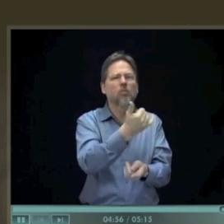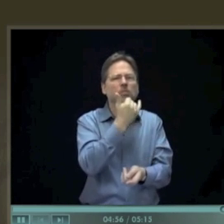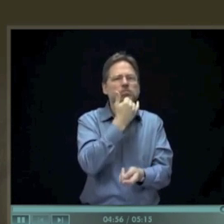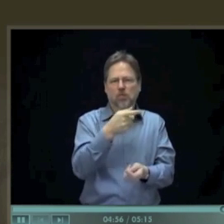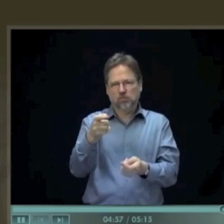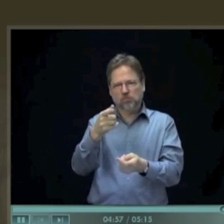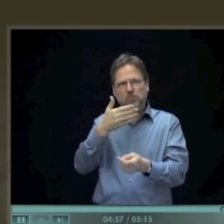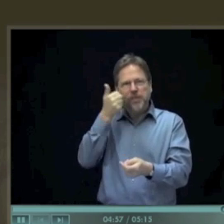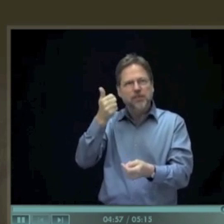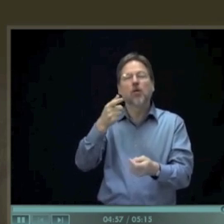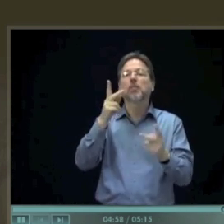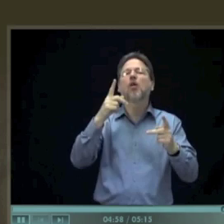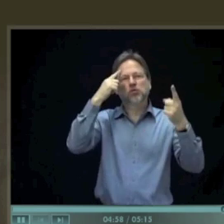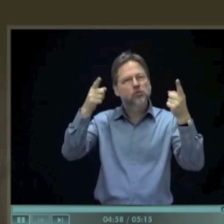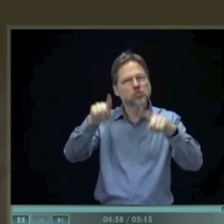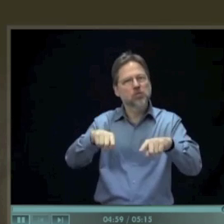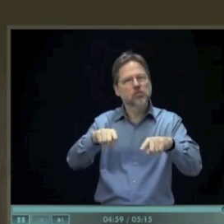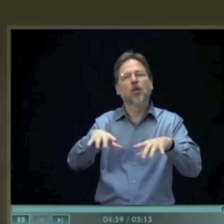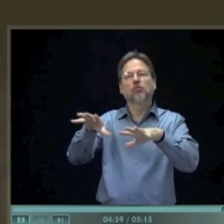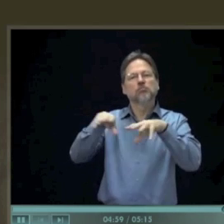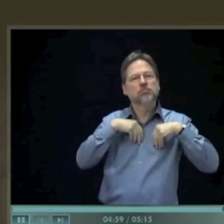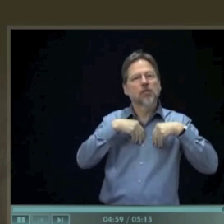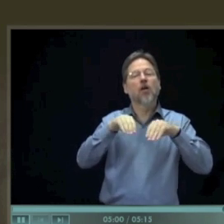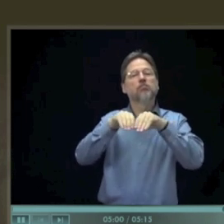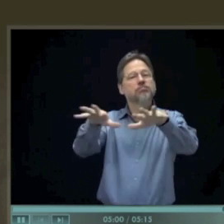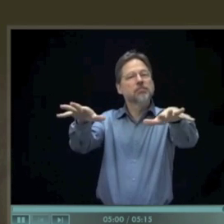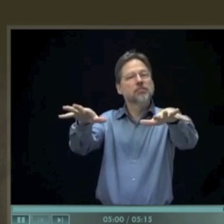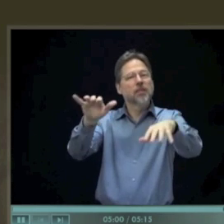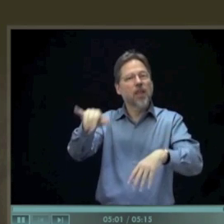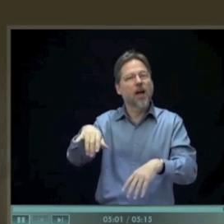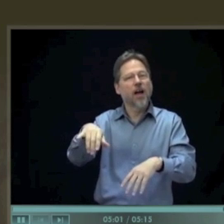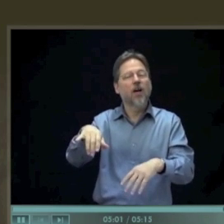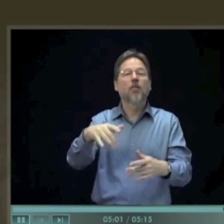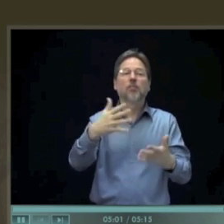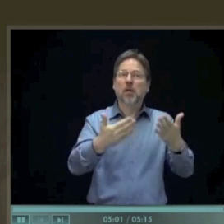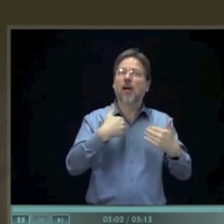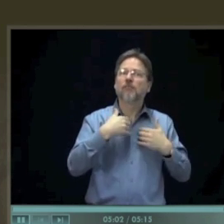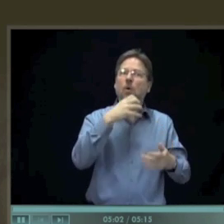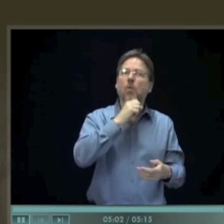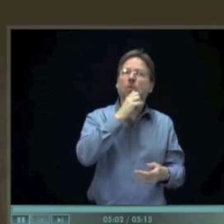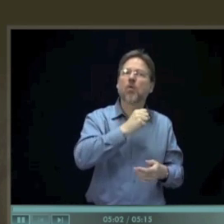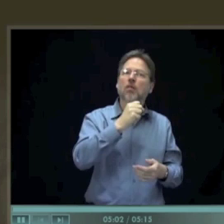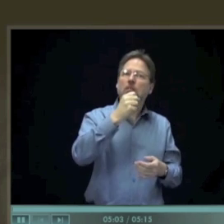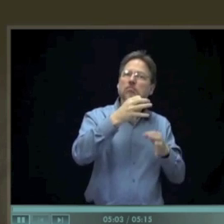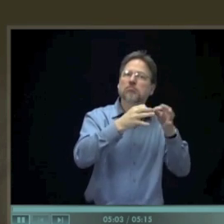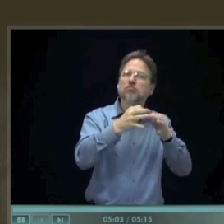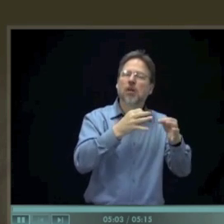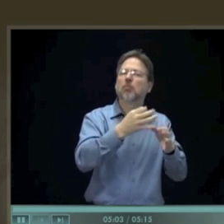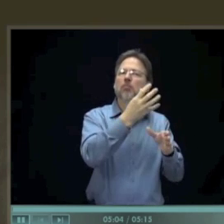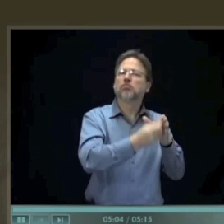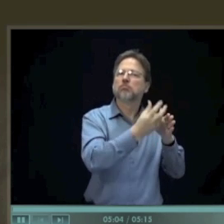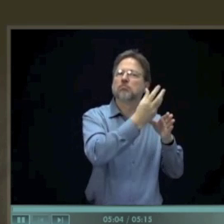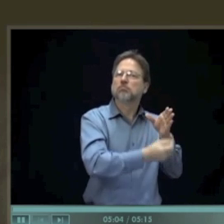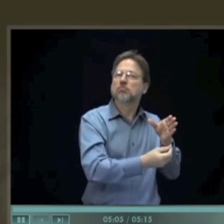Another person might argue that they saw the same sign before and it meant something else. And if a lot of people agree